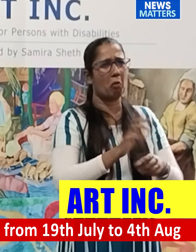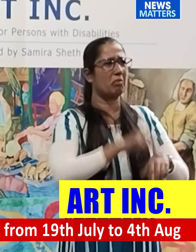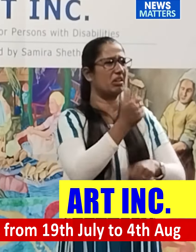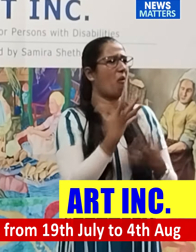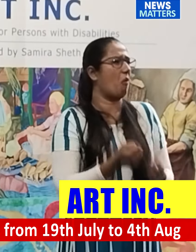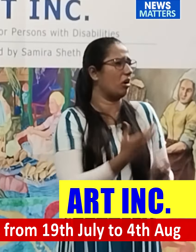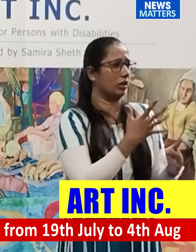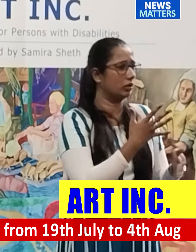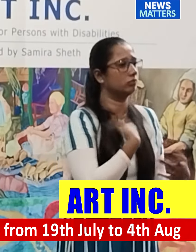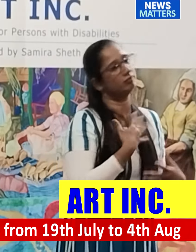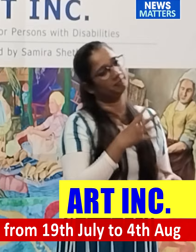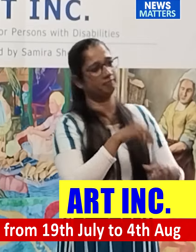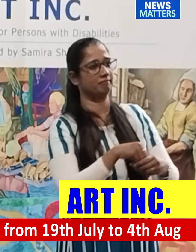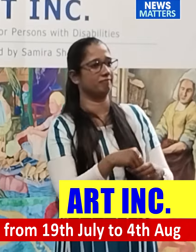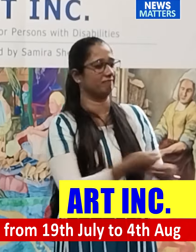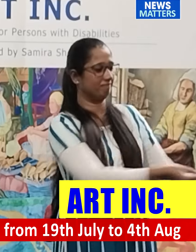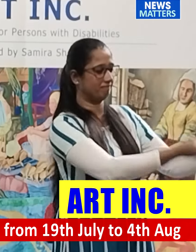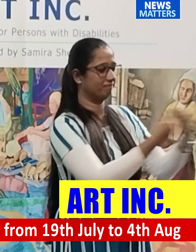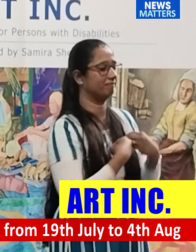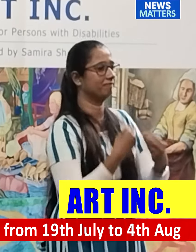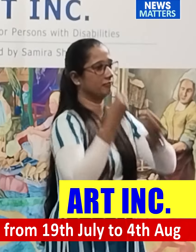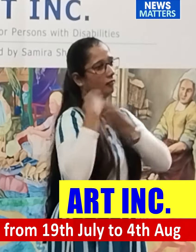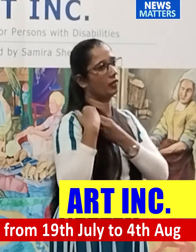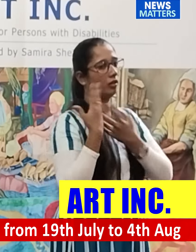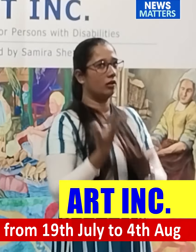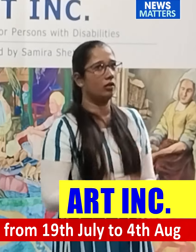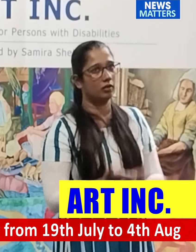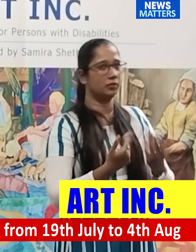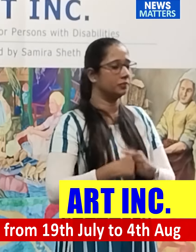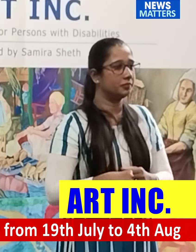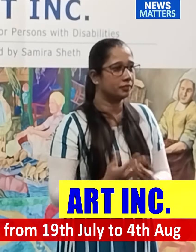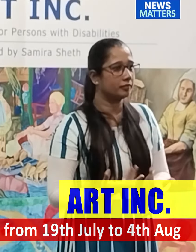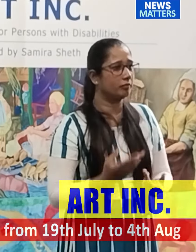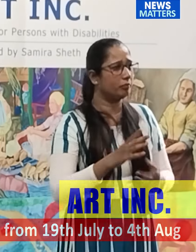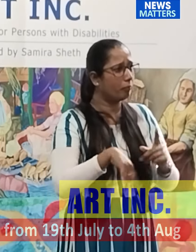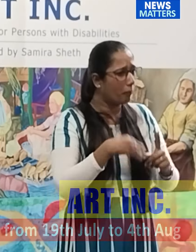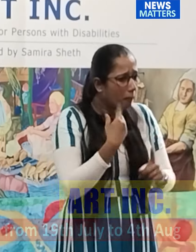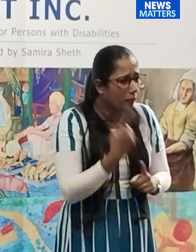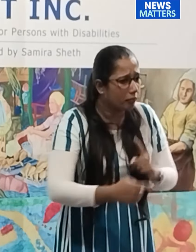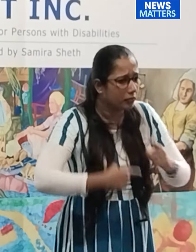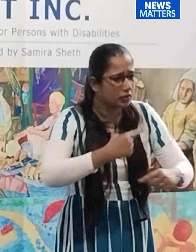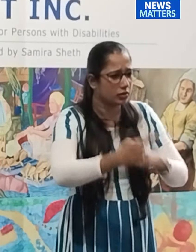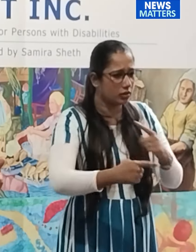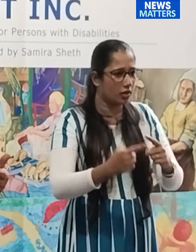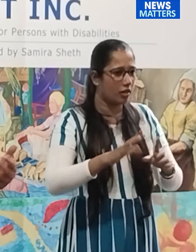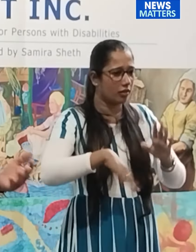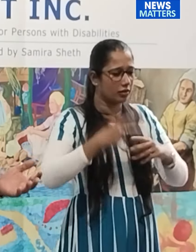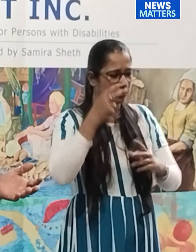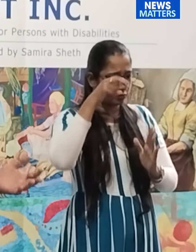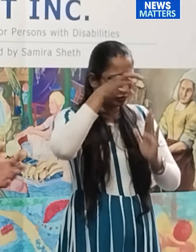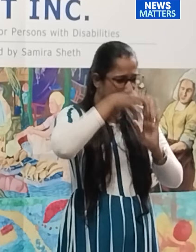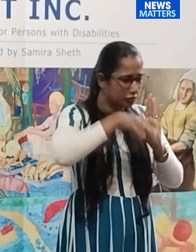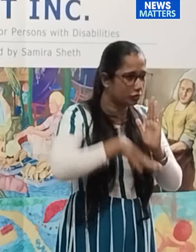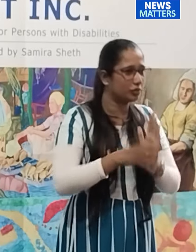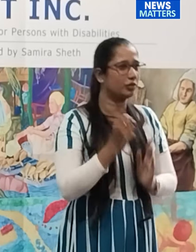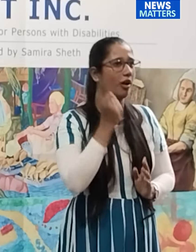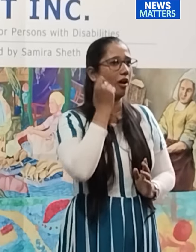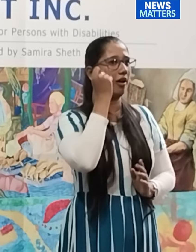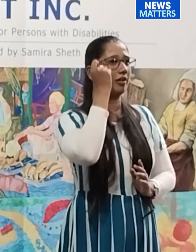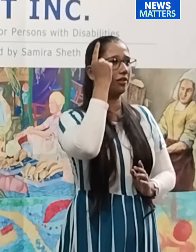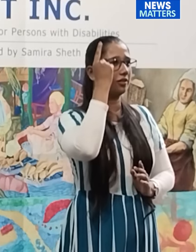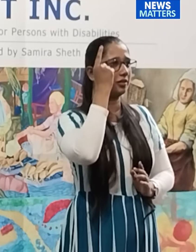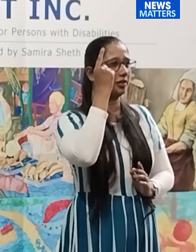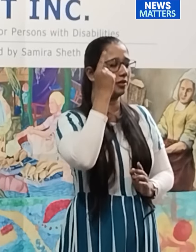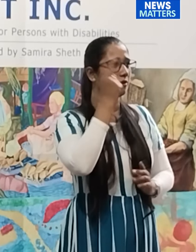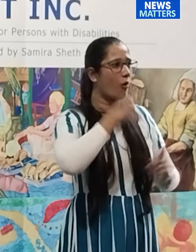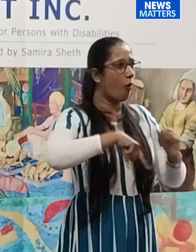minister which has come to me. But looking at the depth of this, where we are serving and what are the expectations of